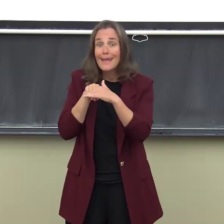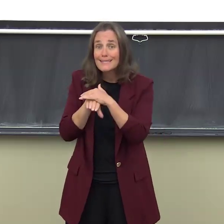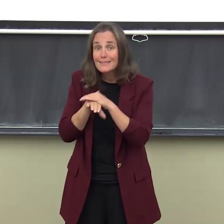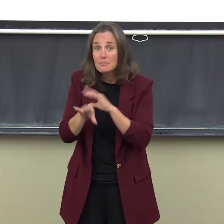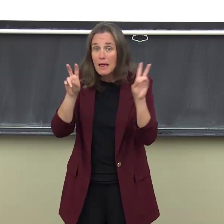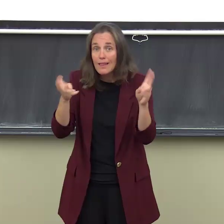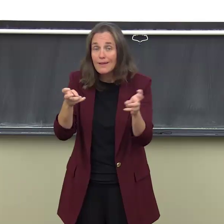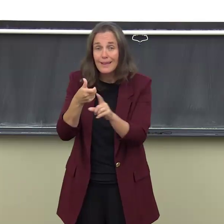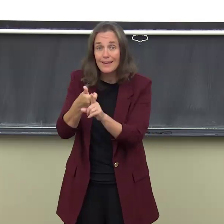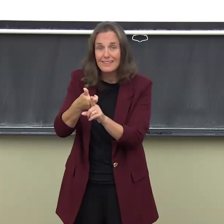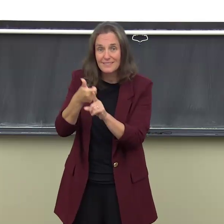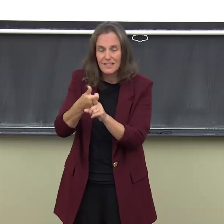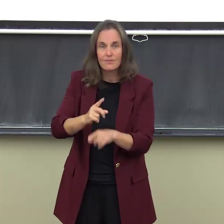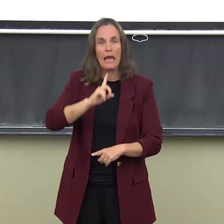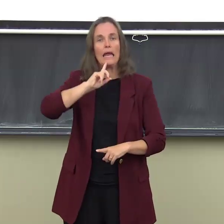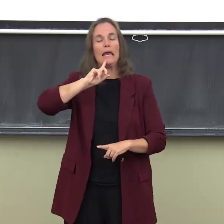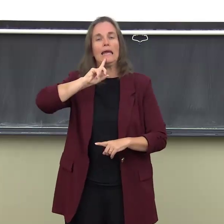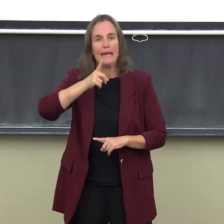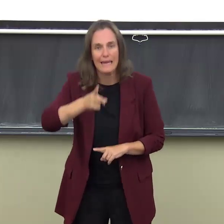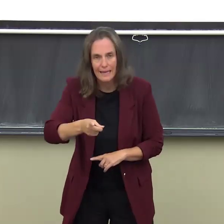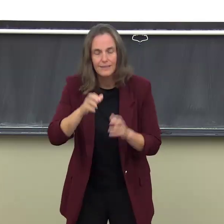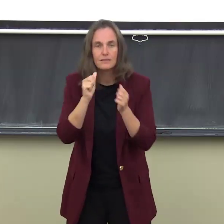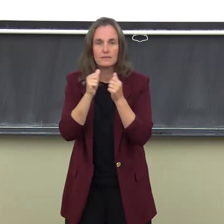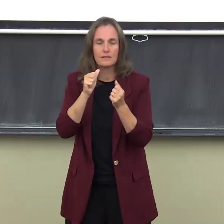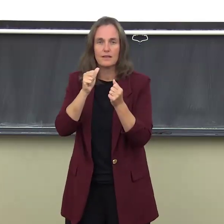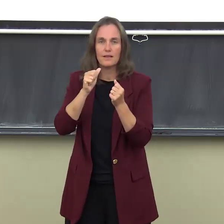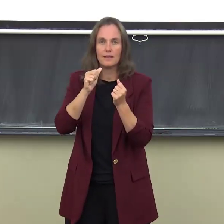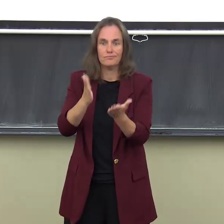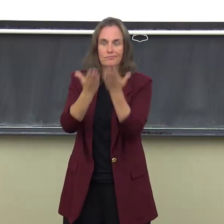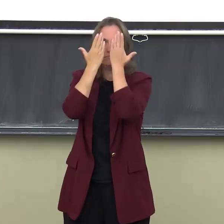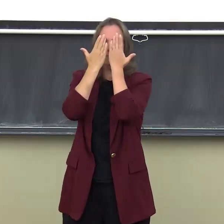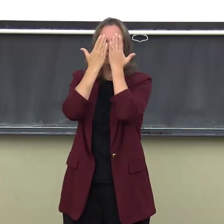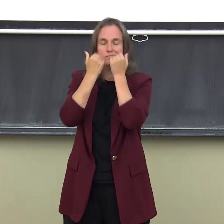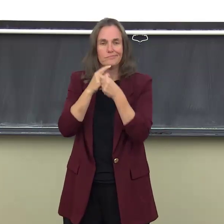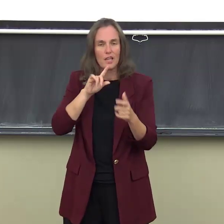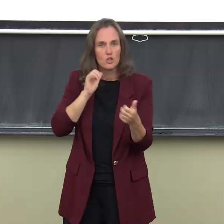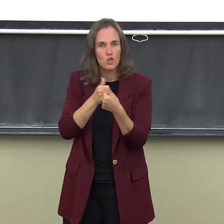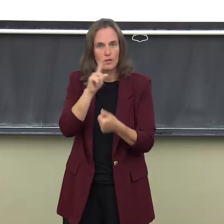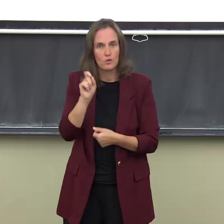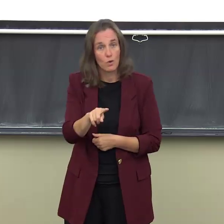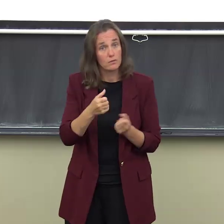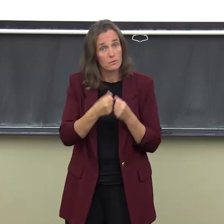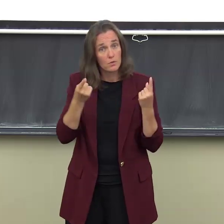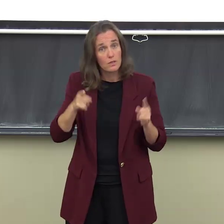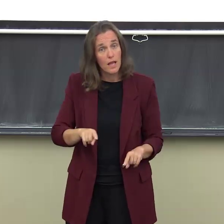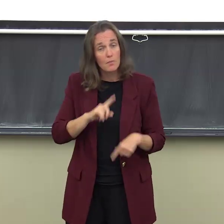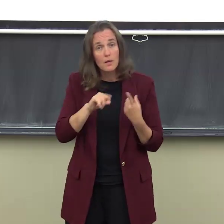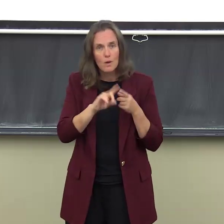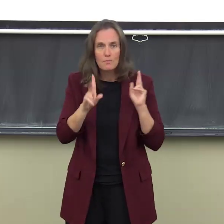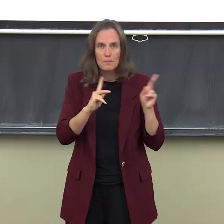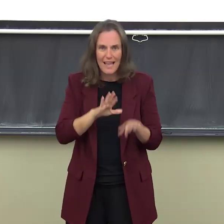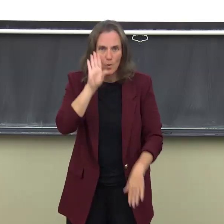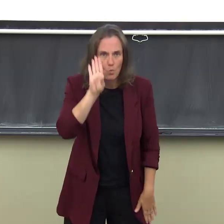itself is sand in the gears. And Mhm. that's what happens when you say,